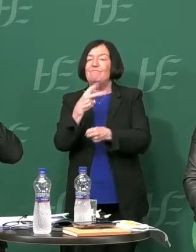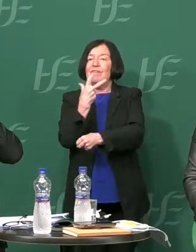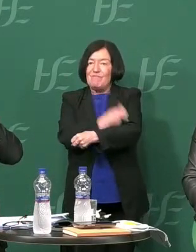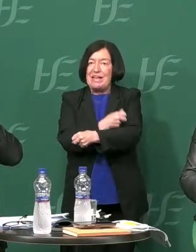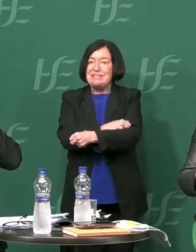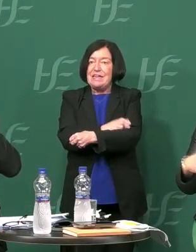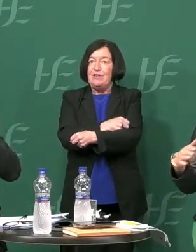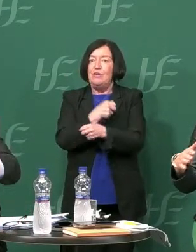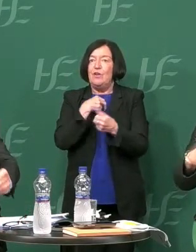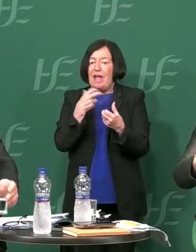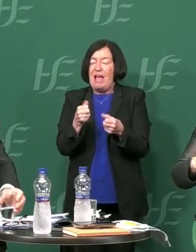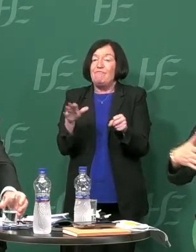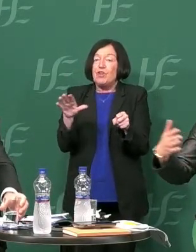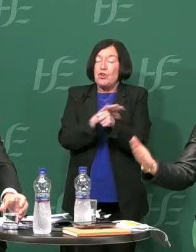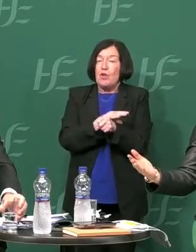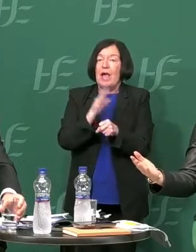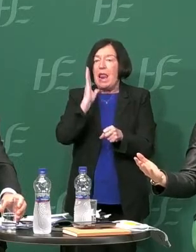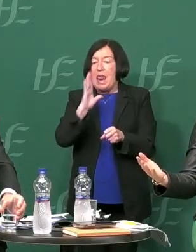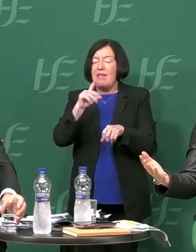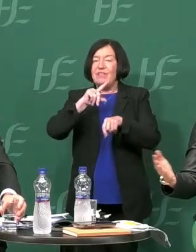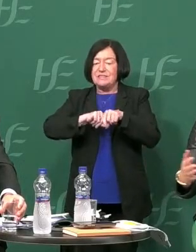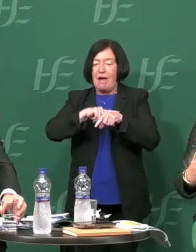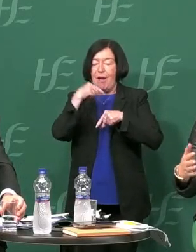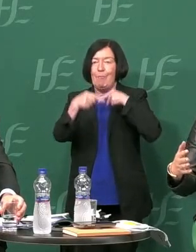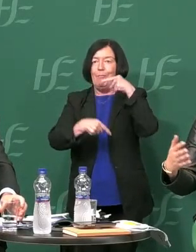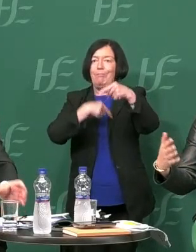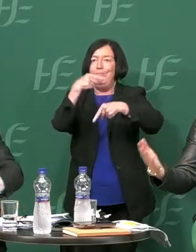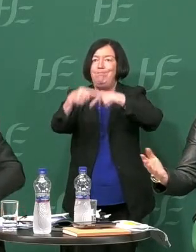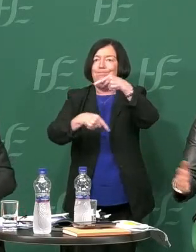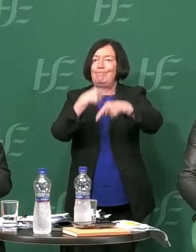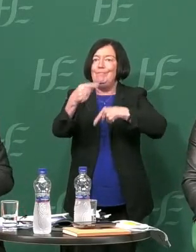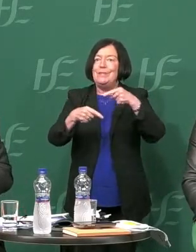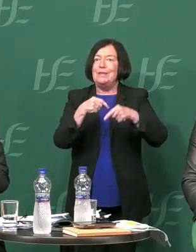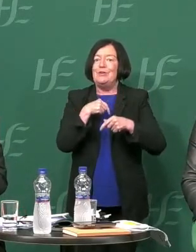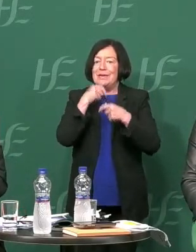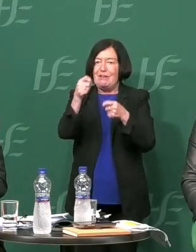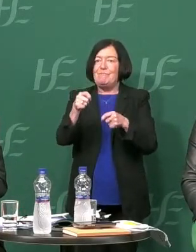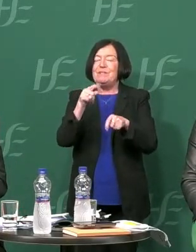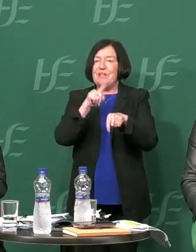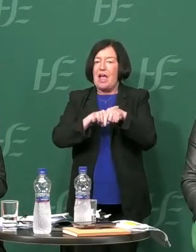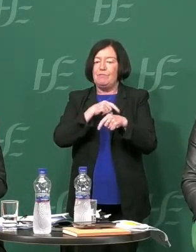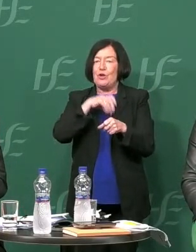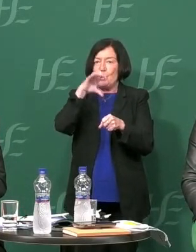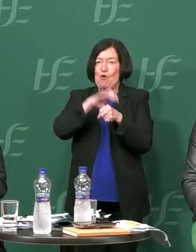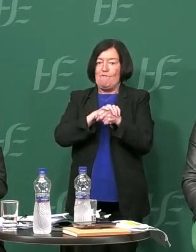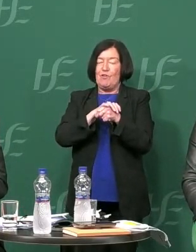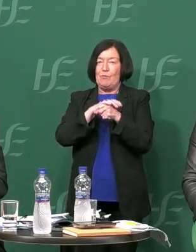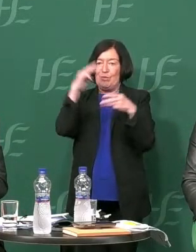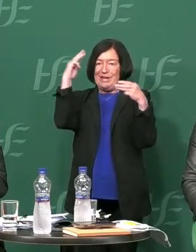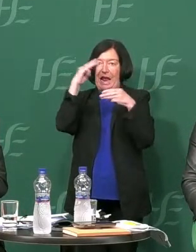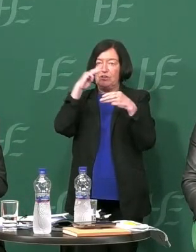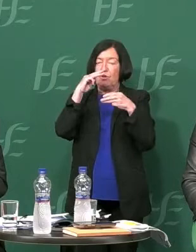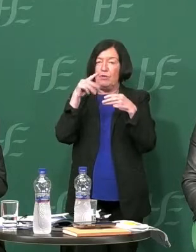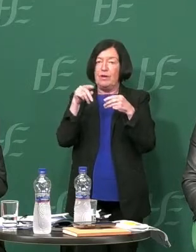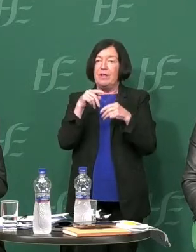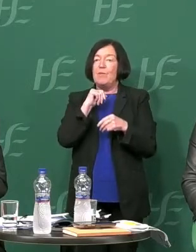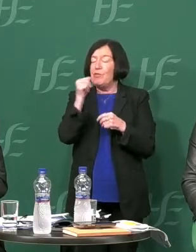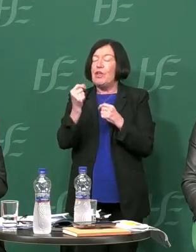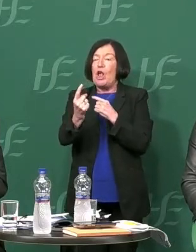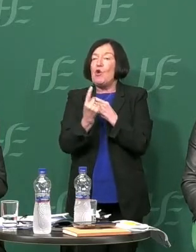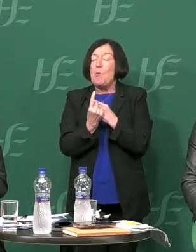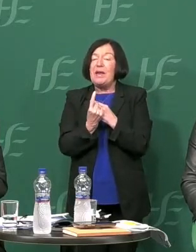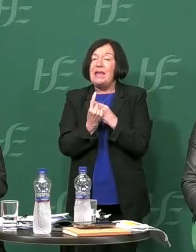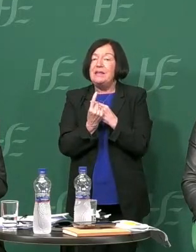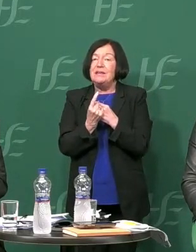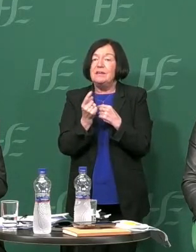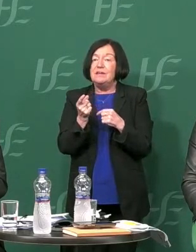vaccination programme to get that complete cover and allow the time to give them that cover so that they're not coming into